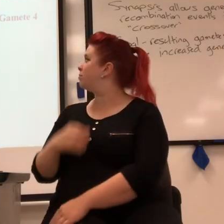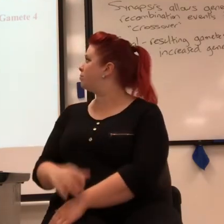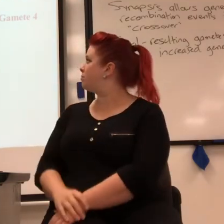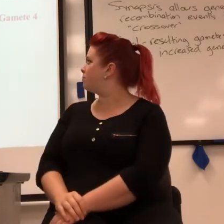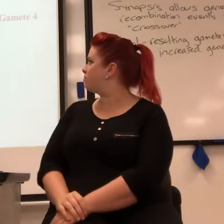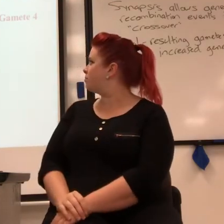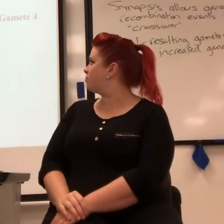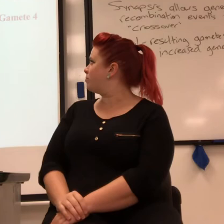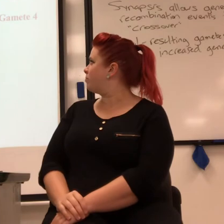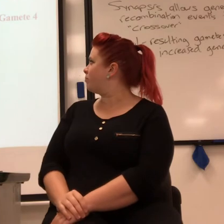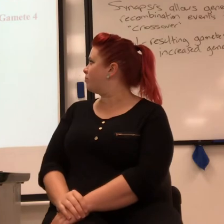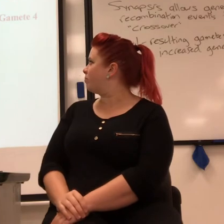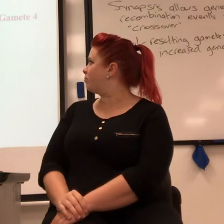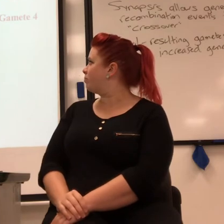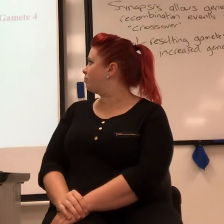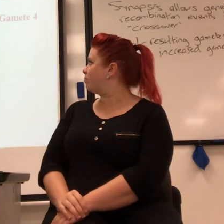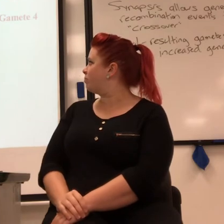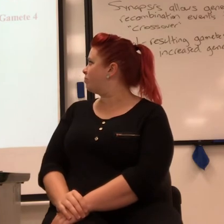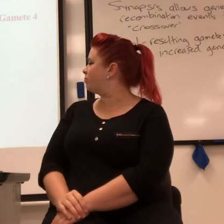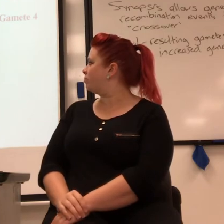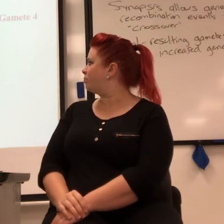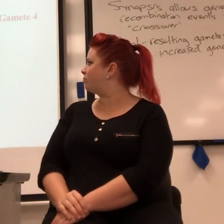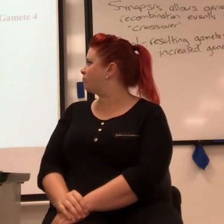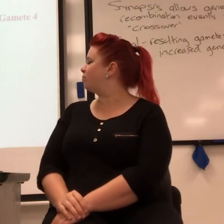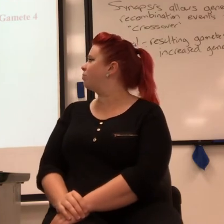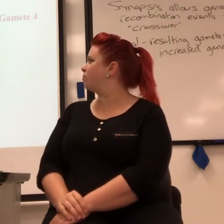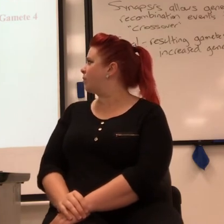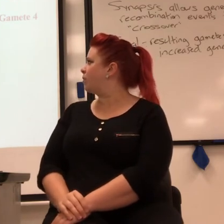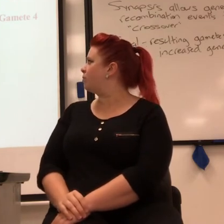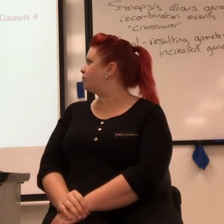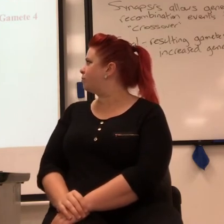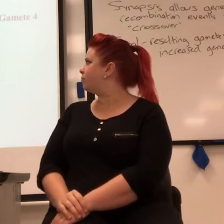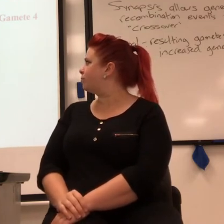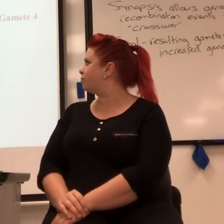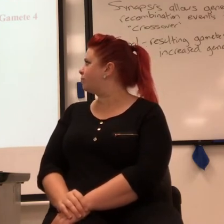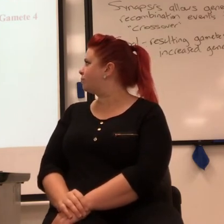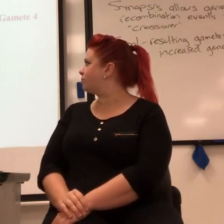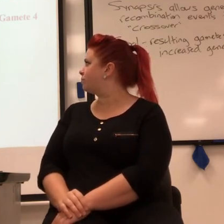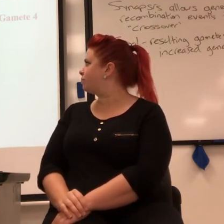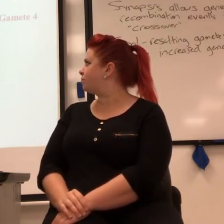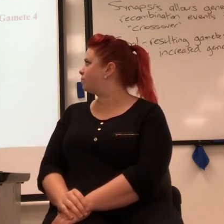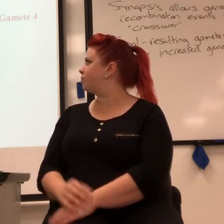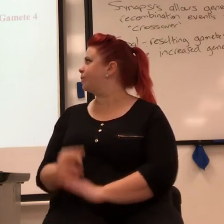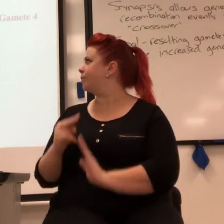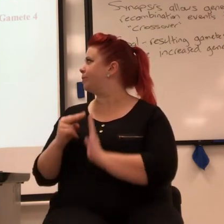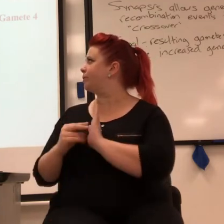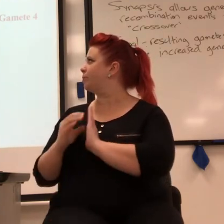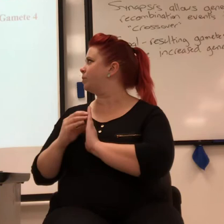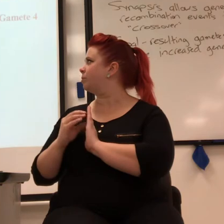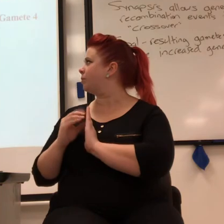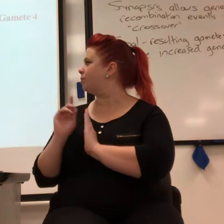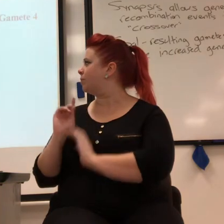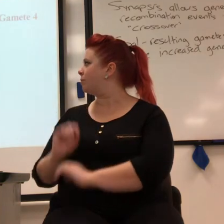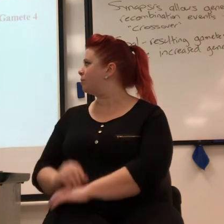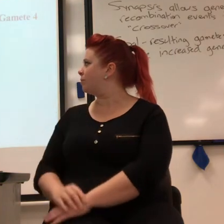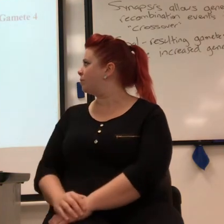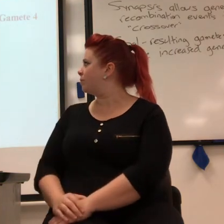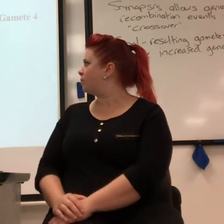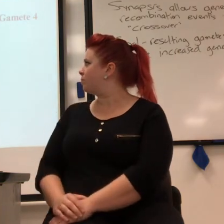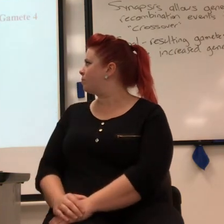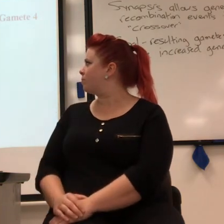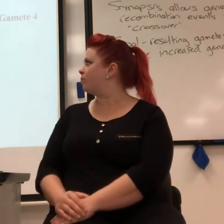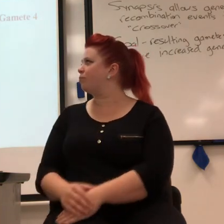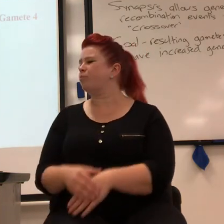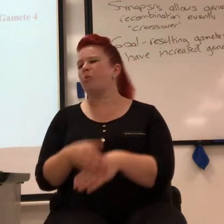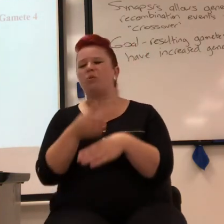of the parental chromosomes. Crossover events increase genetic variability of gametes. We have, on